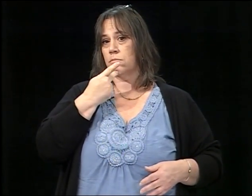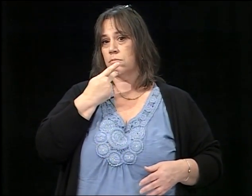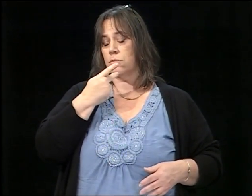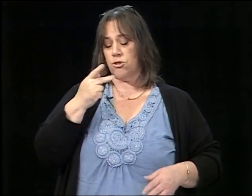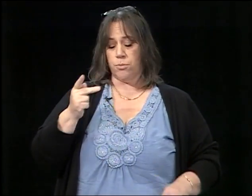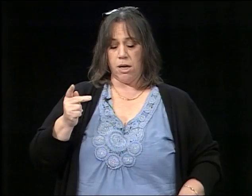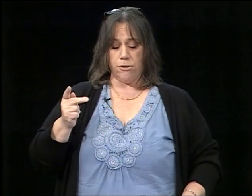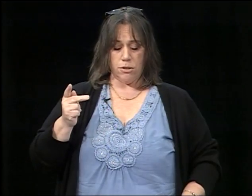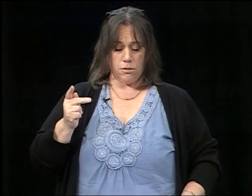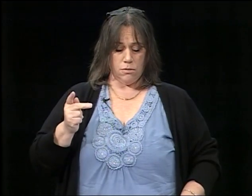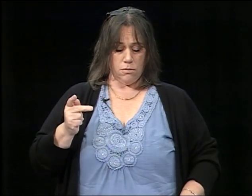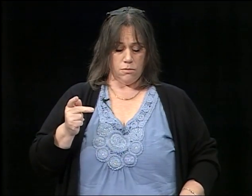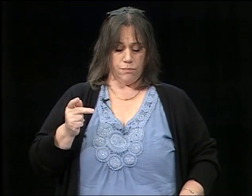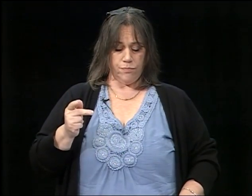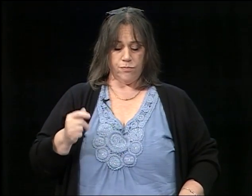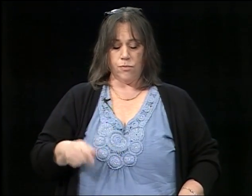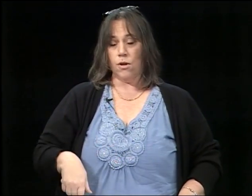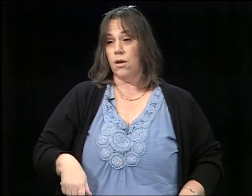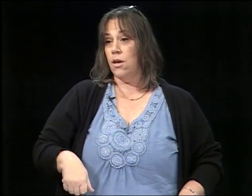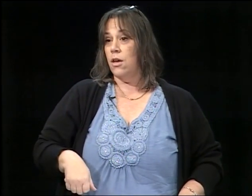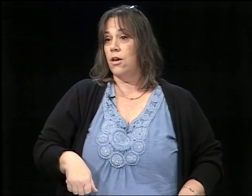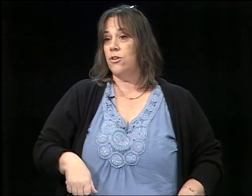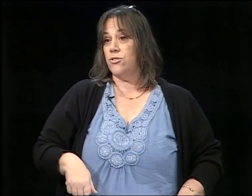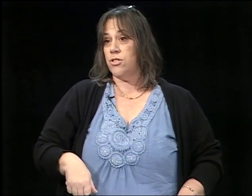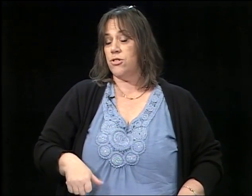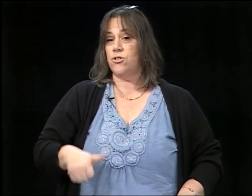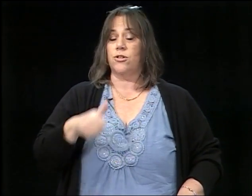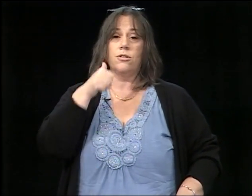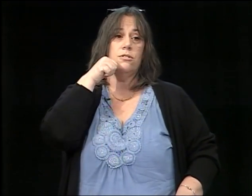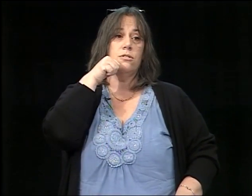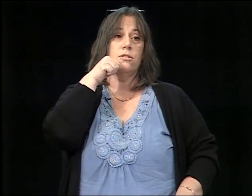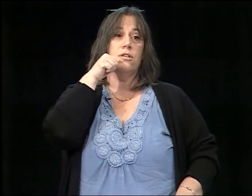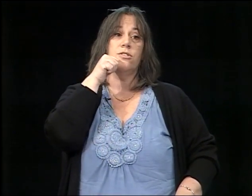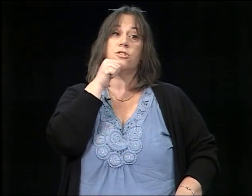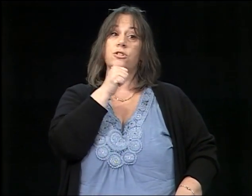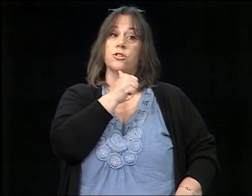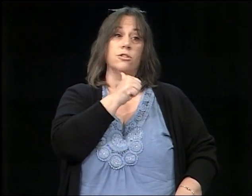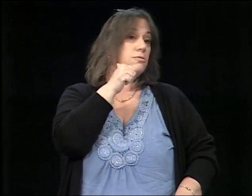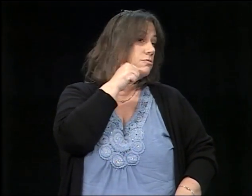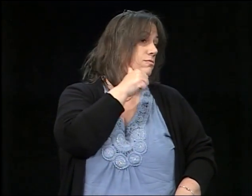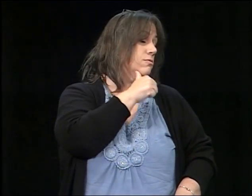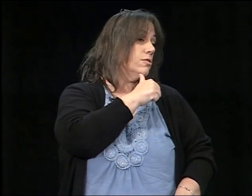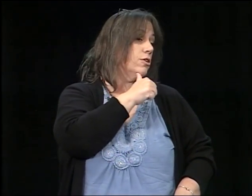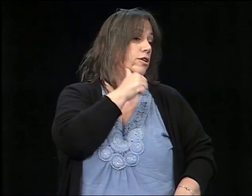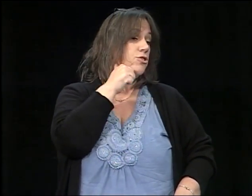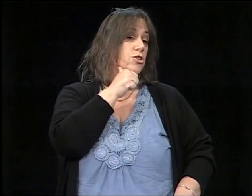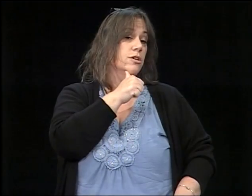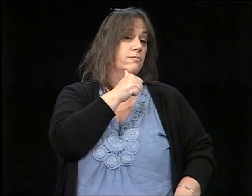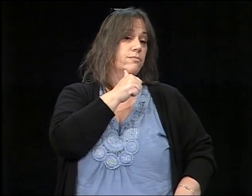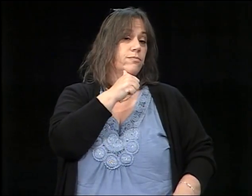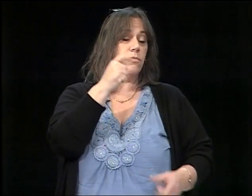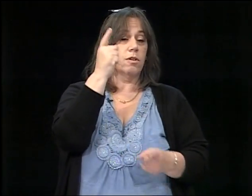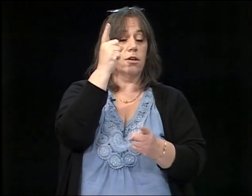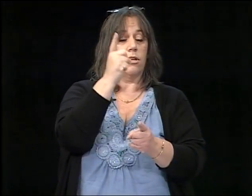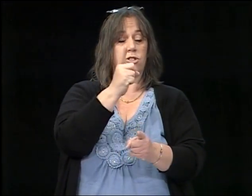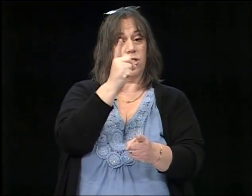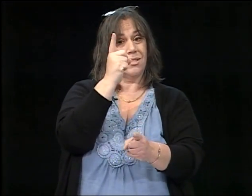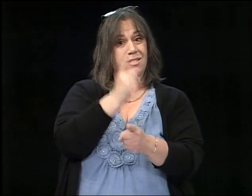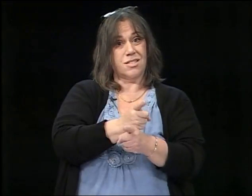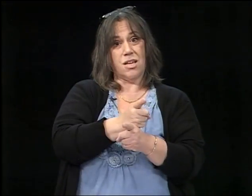That's your parent. Your sister is a girl along your chin, and she's the same as